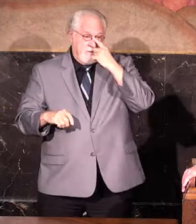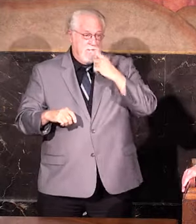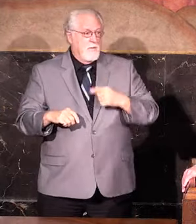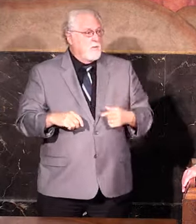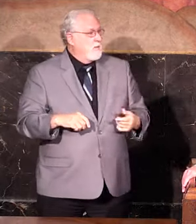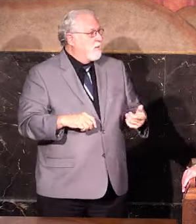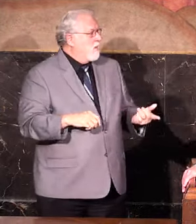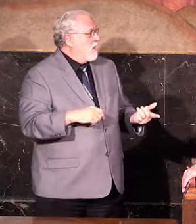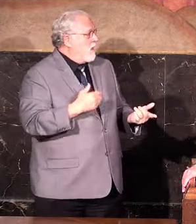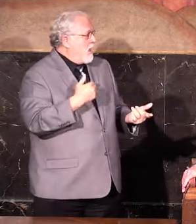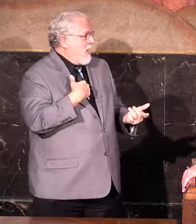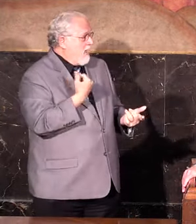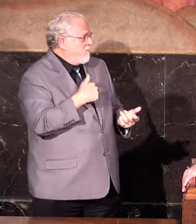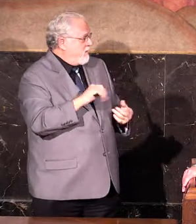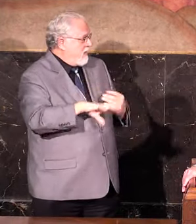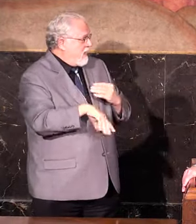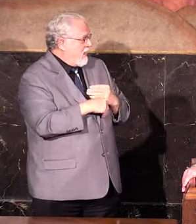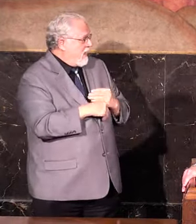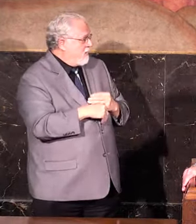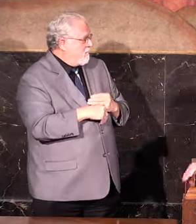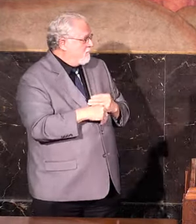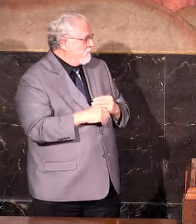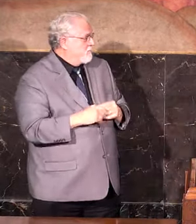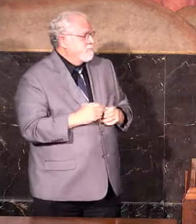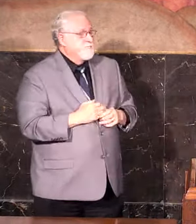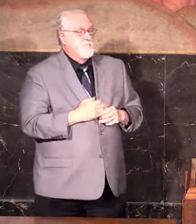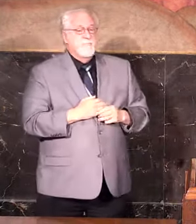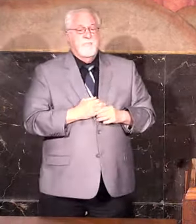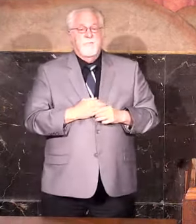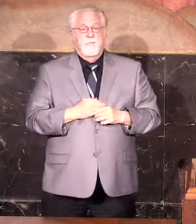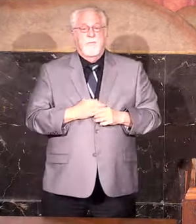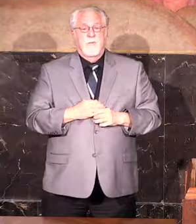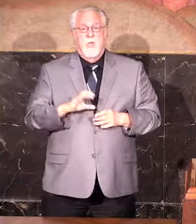Courtney, I don't know if you had anything you wanted to add to that?